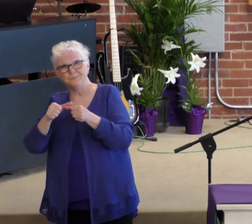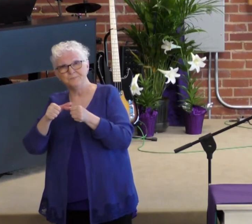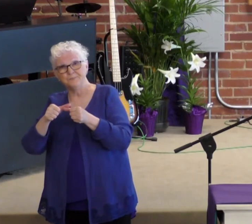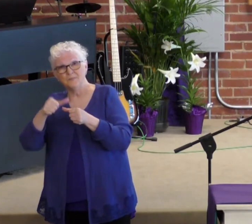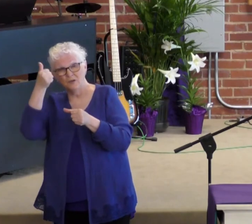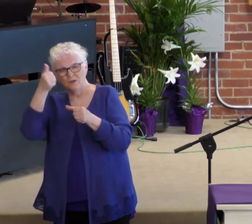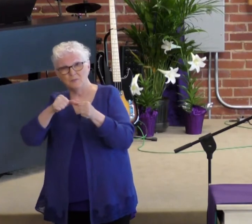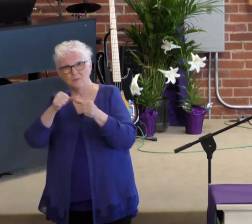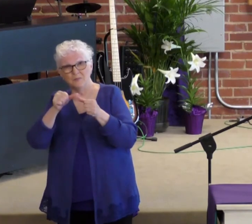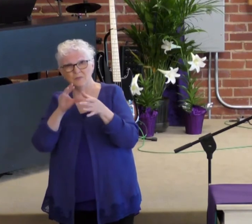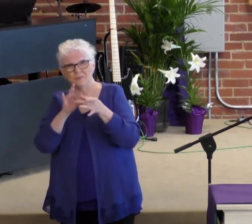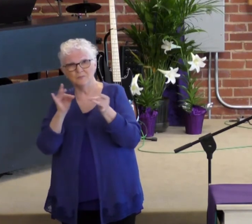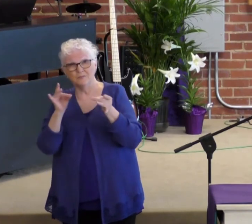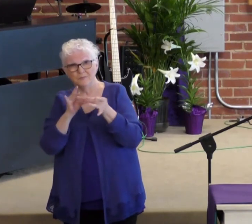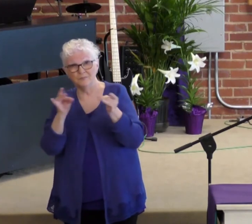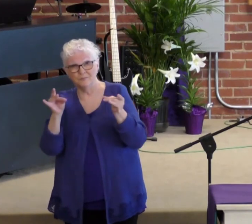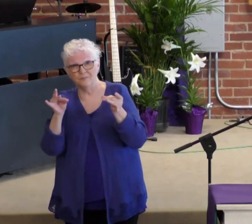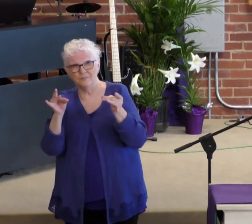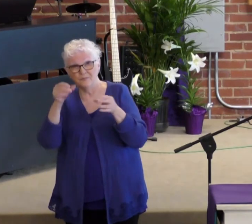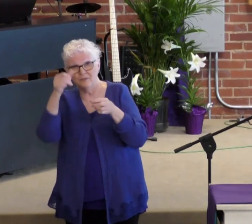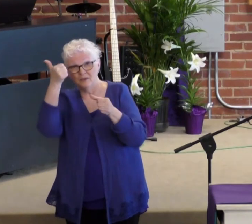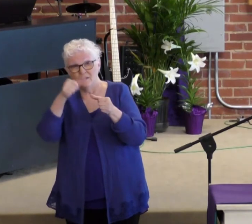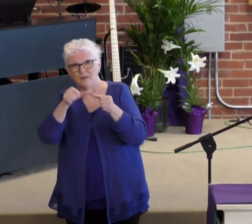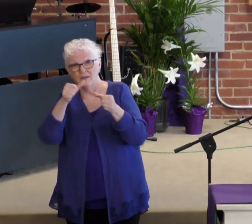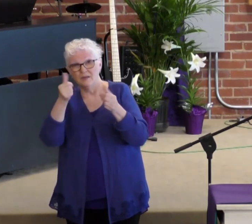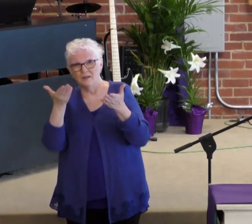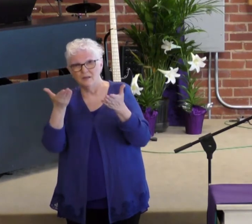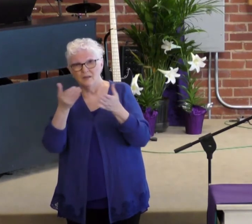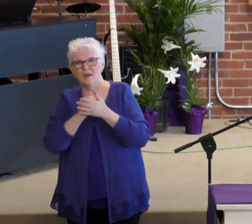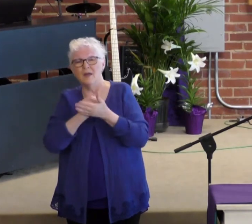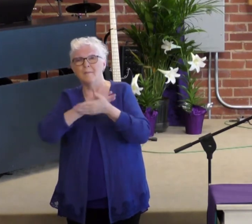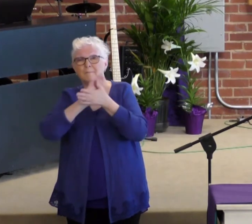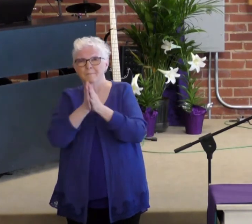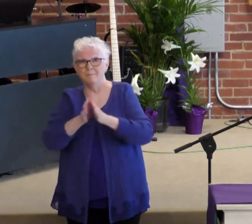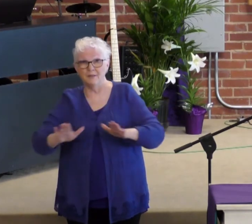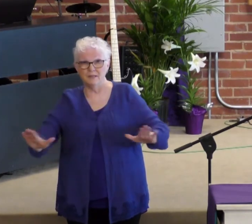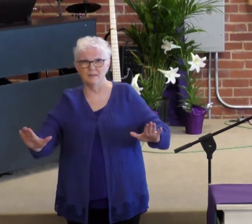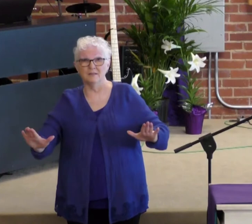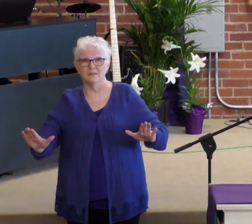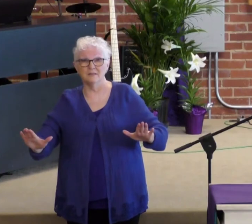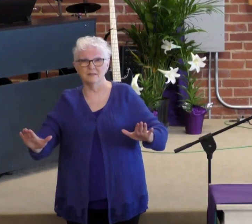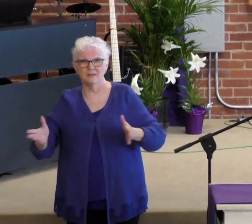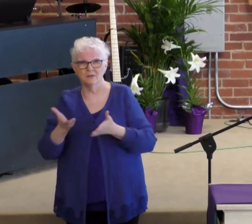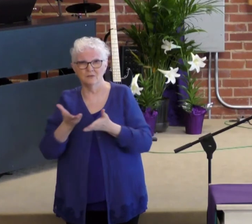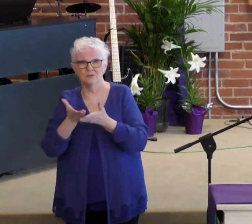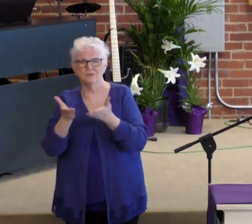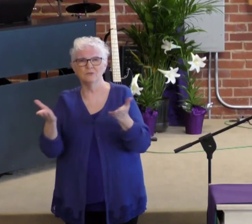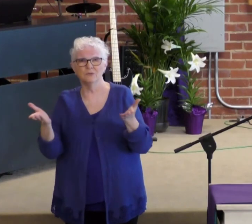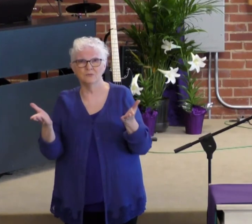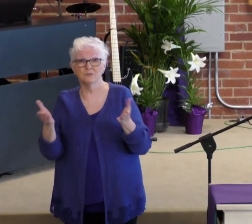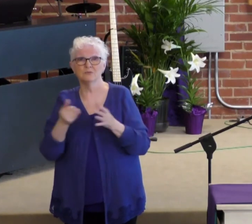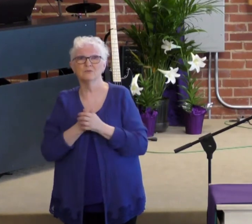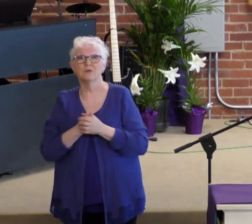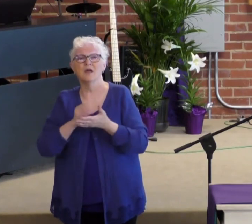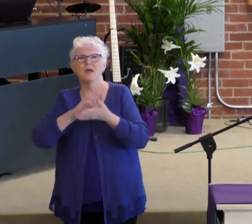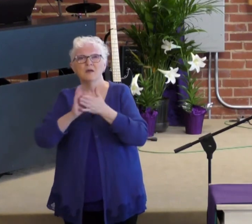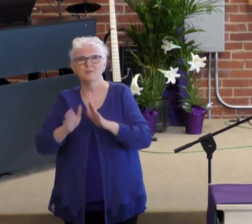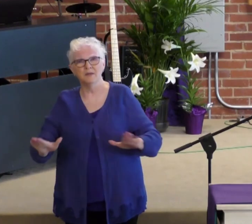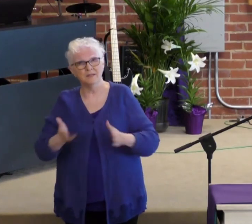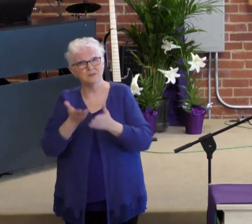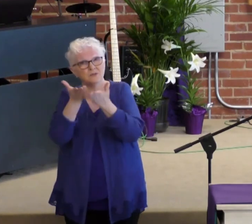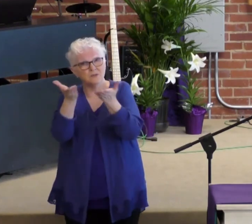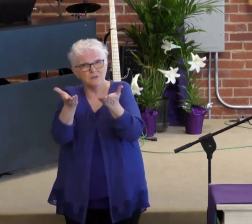occasions? You remember that? Peace be unto you. Peace to